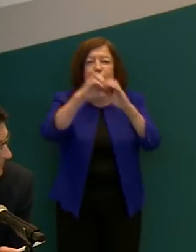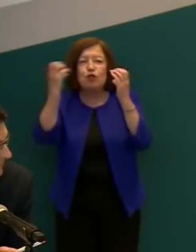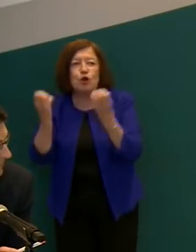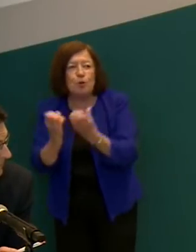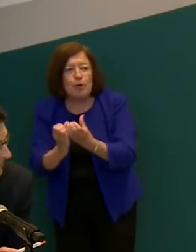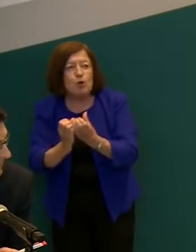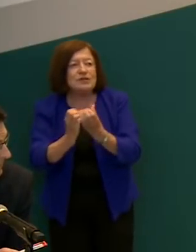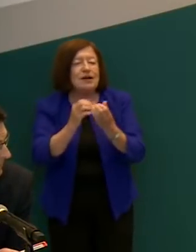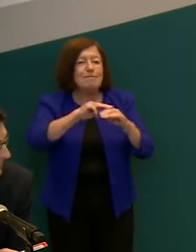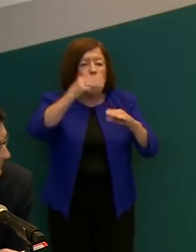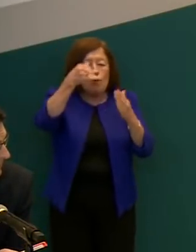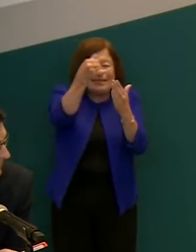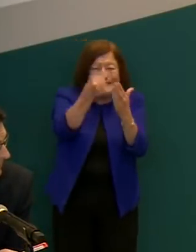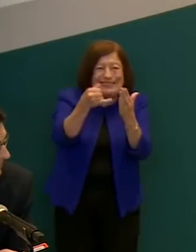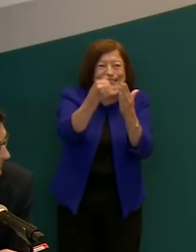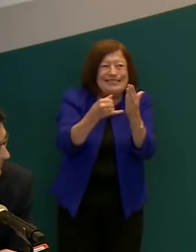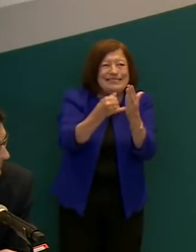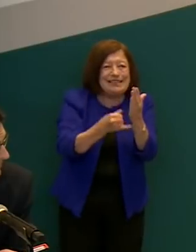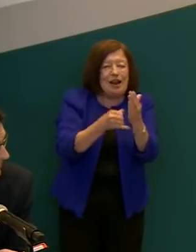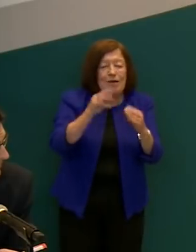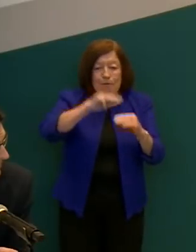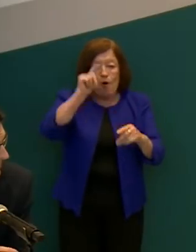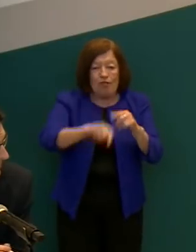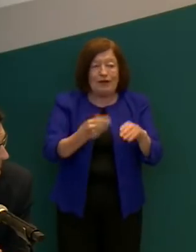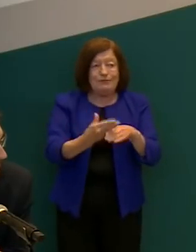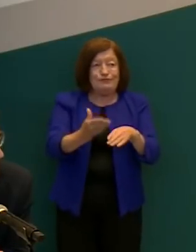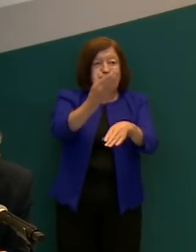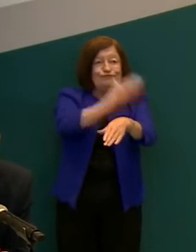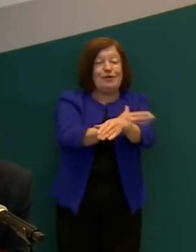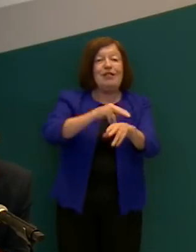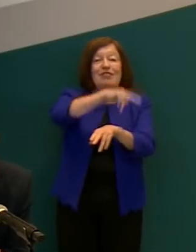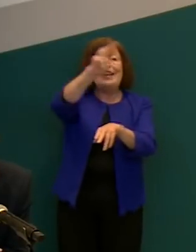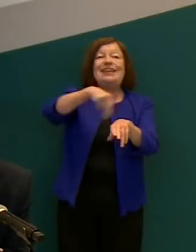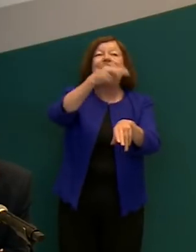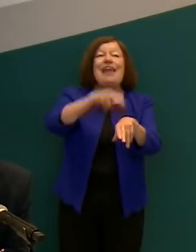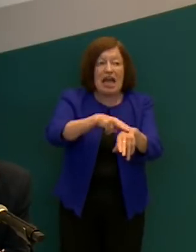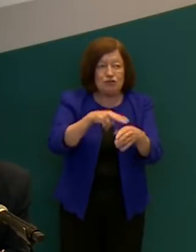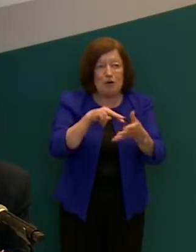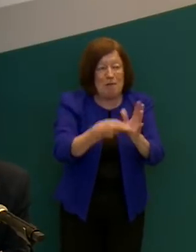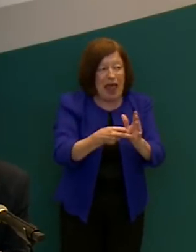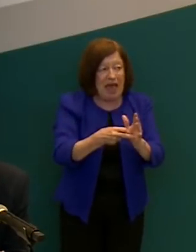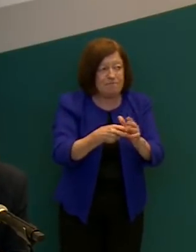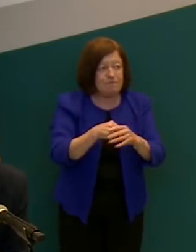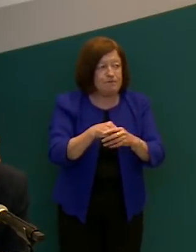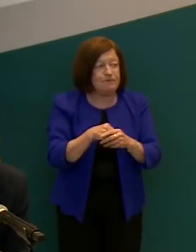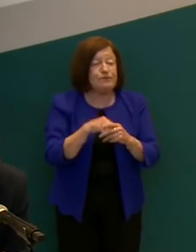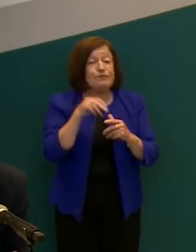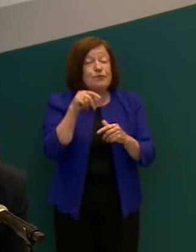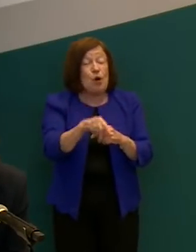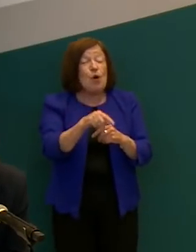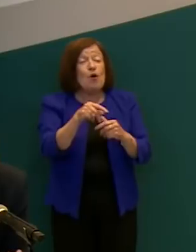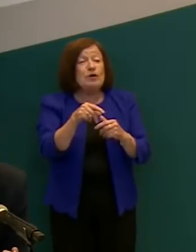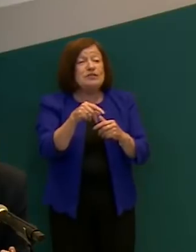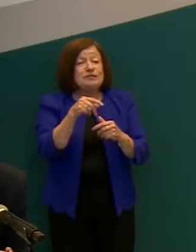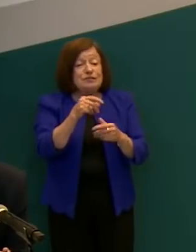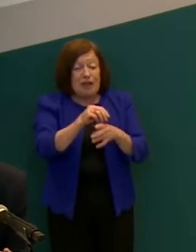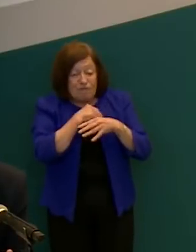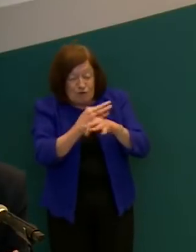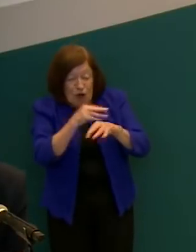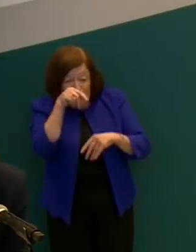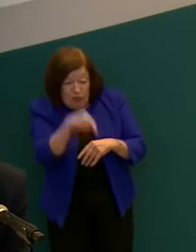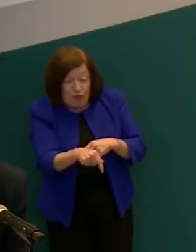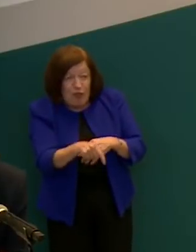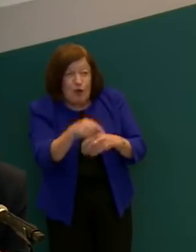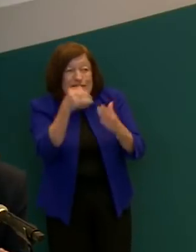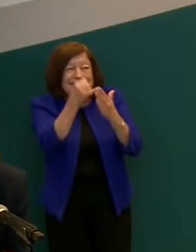extraordinary detail, well beyond the sophistication of the national models that we have earlier. So those kinds of models in those kinds